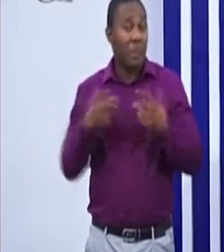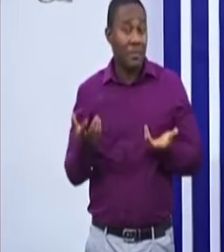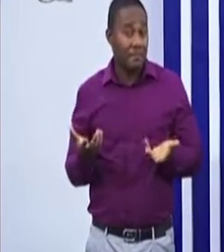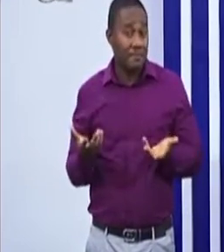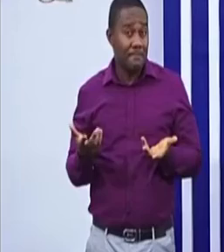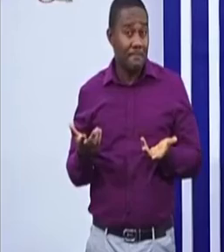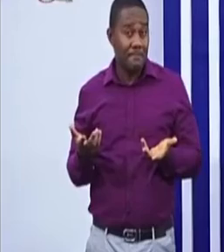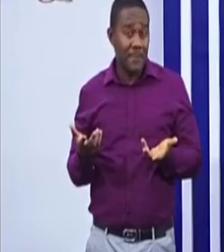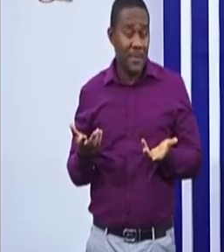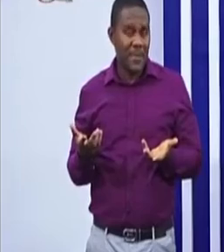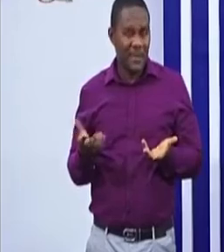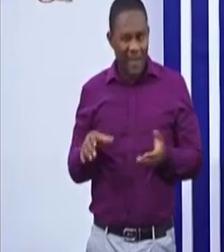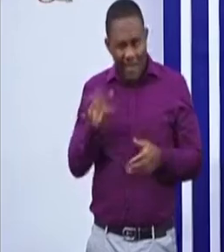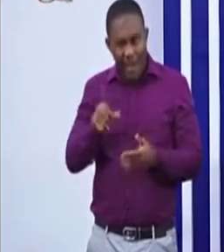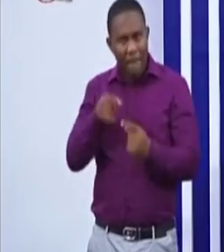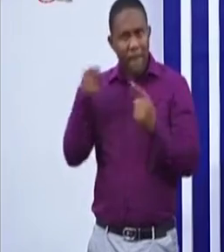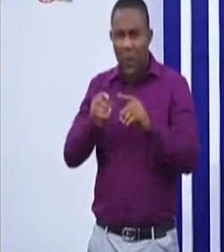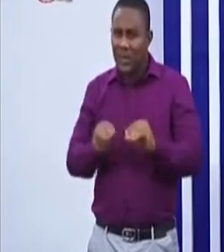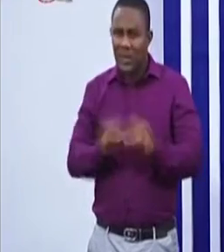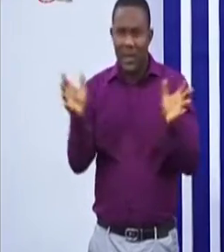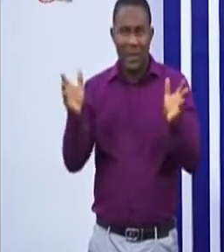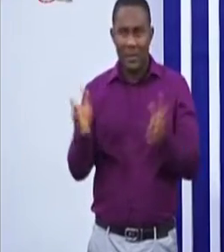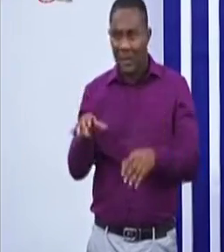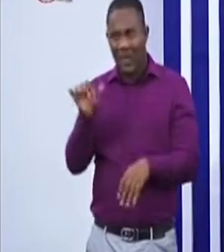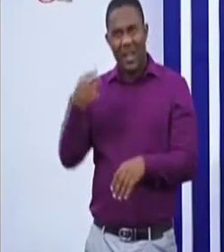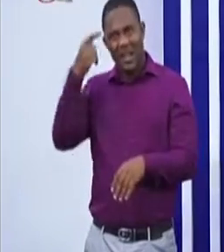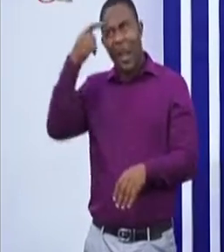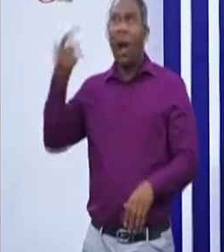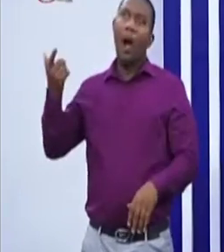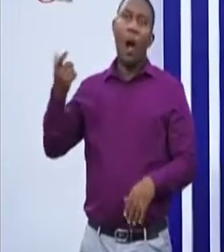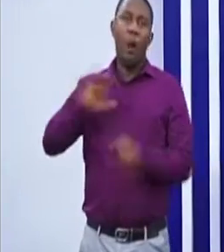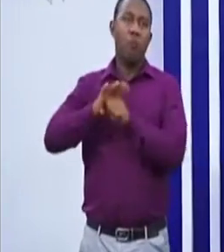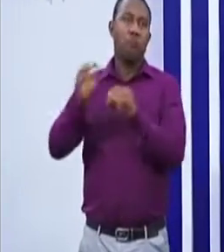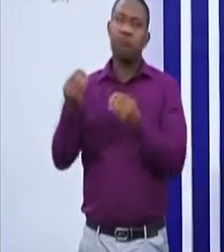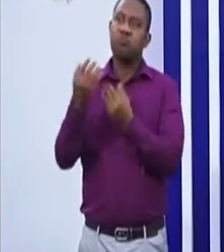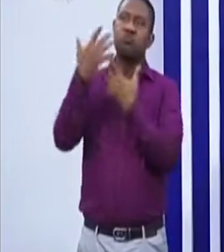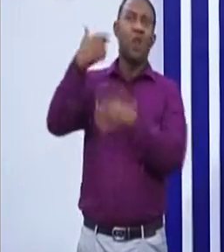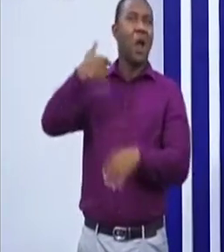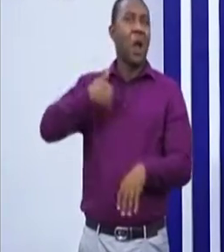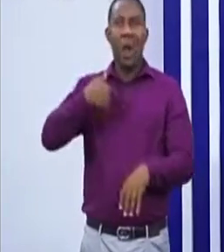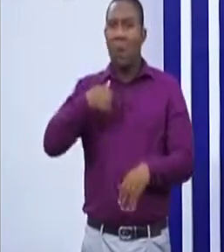we can't overemphasize it when so nyɛ sikafoɔ yareɛ anaa ehiafoɔ yareɛ